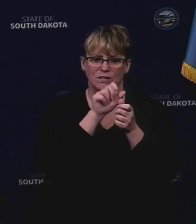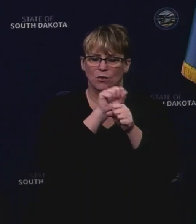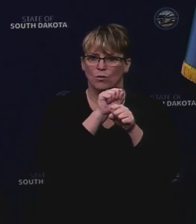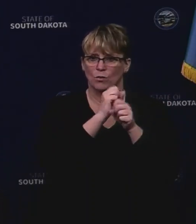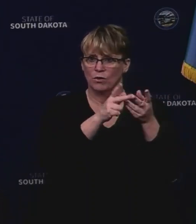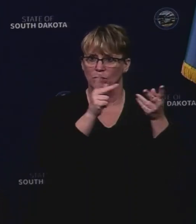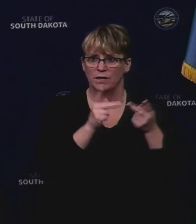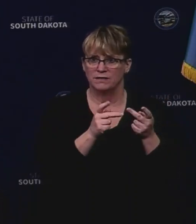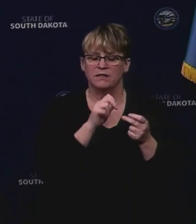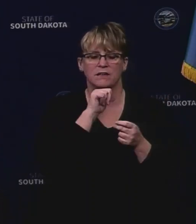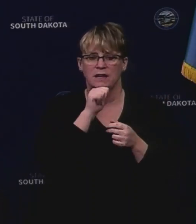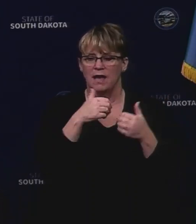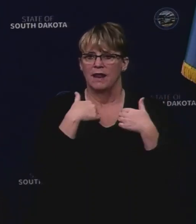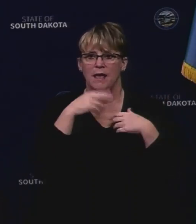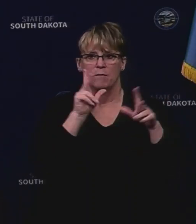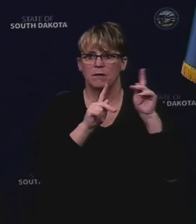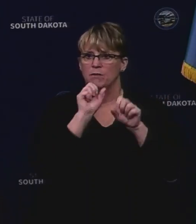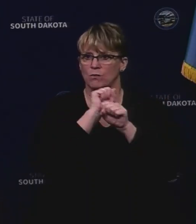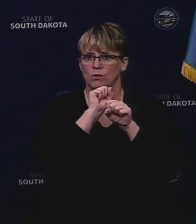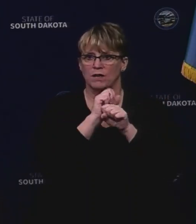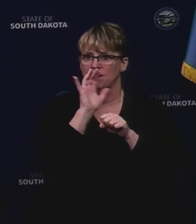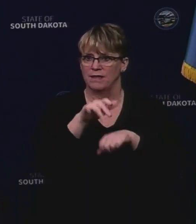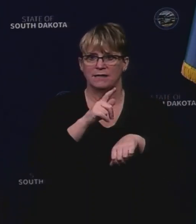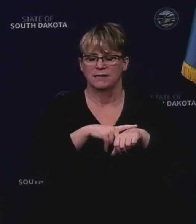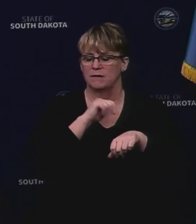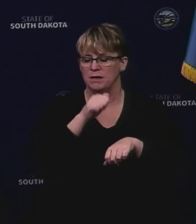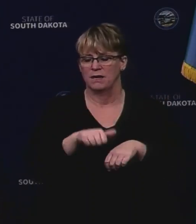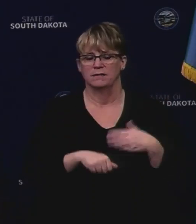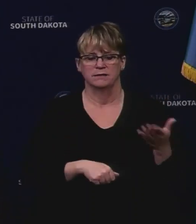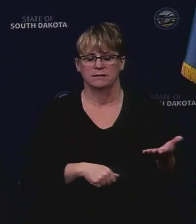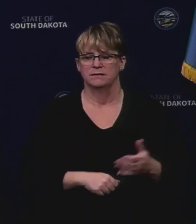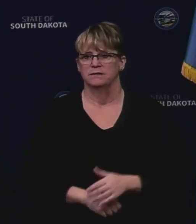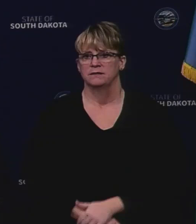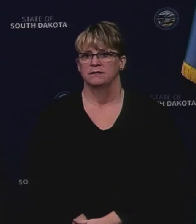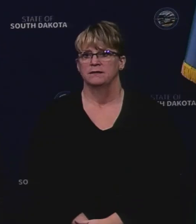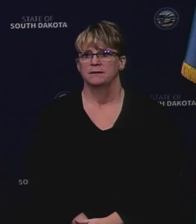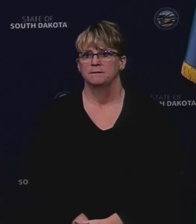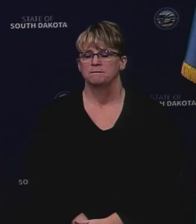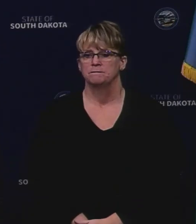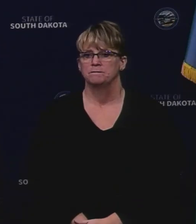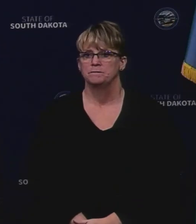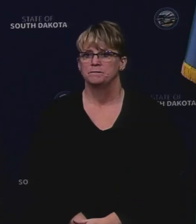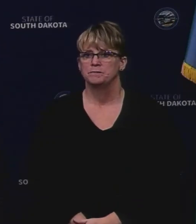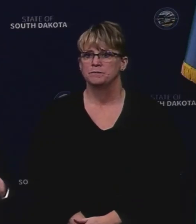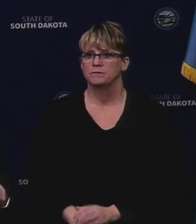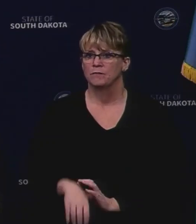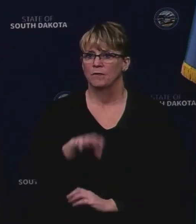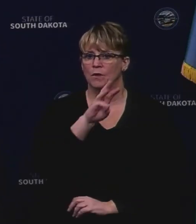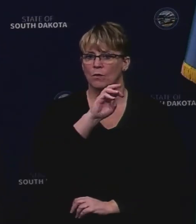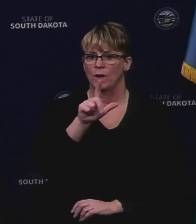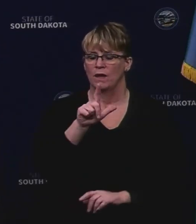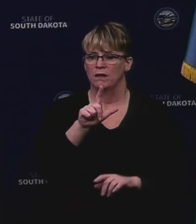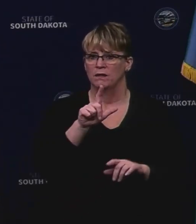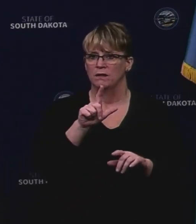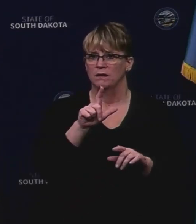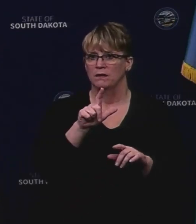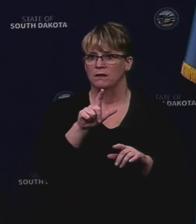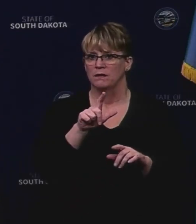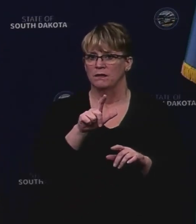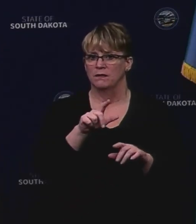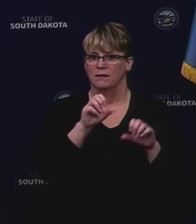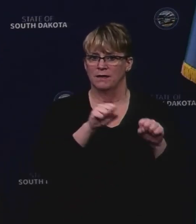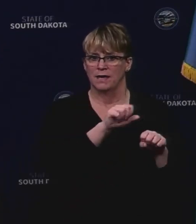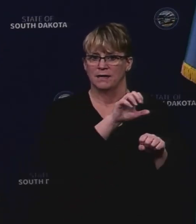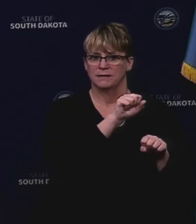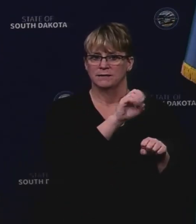is because there weren't workers at the facility at the time. Well, was there any way for them to, for